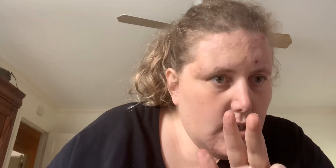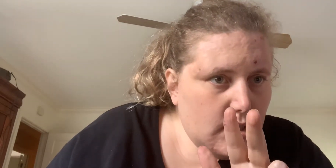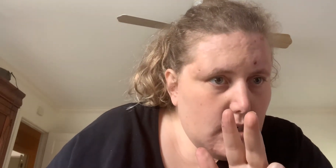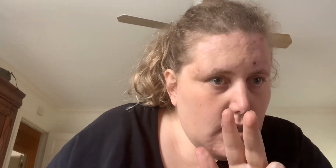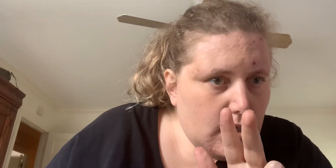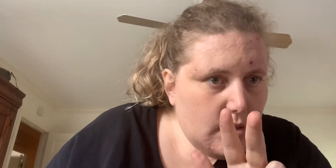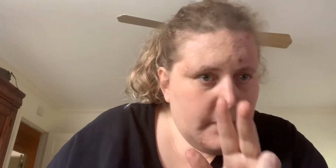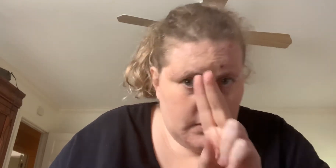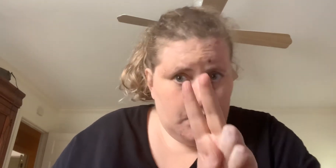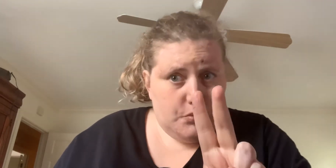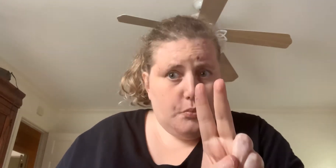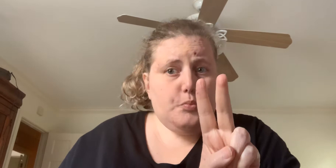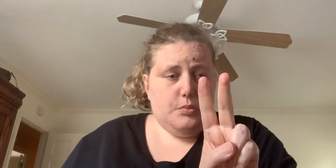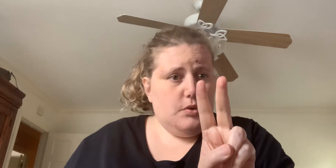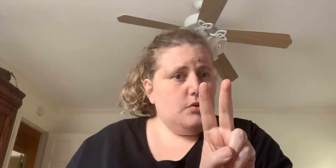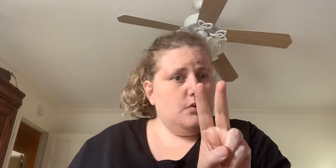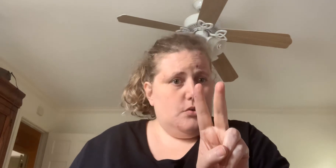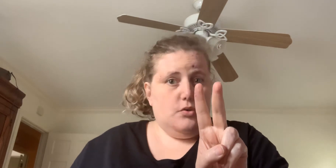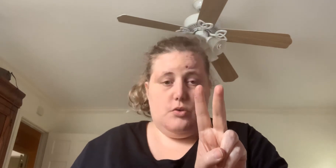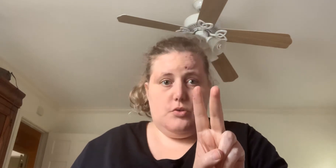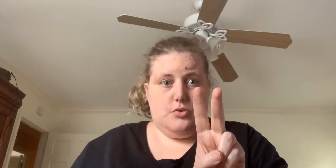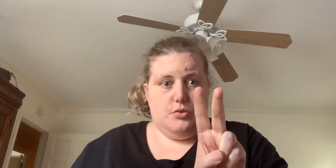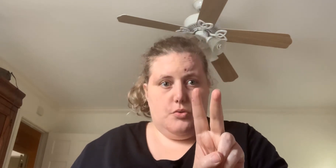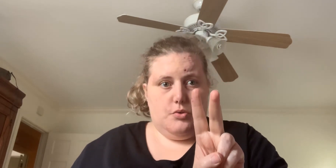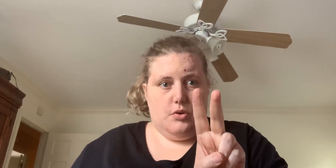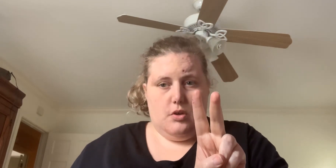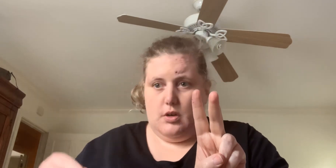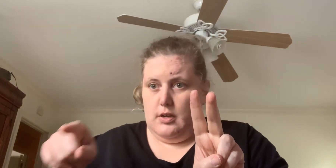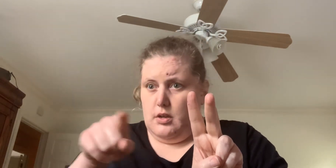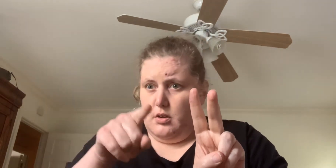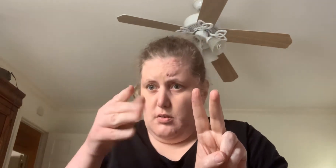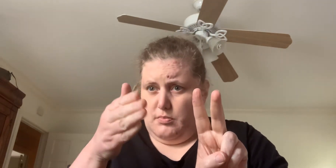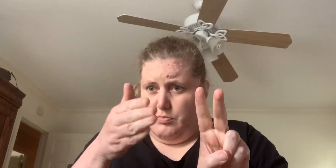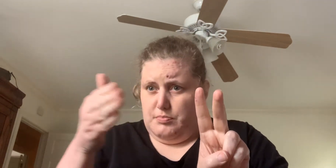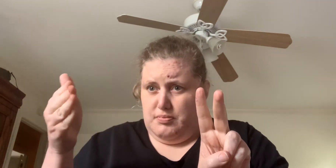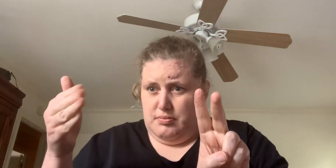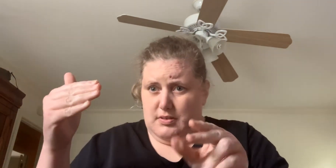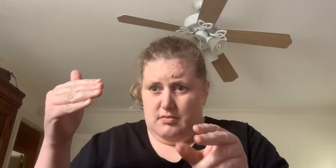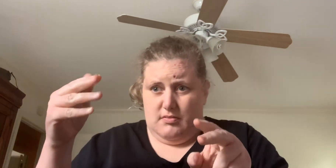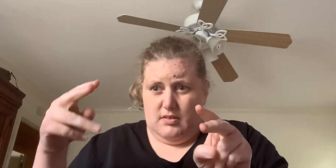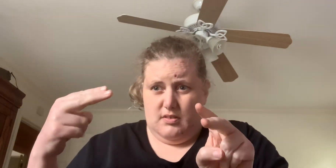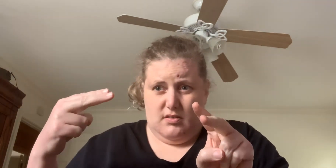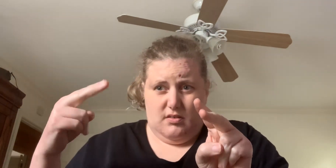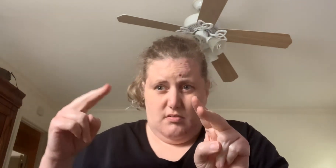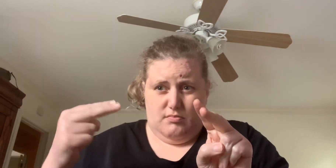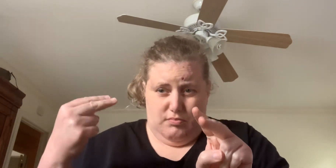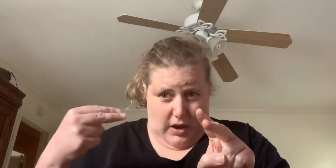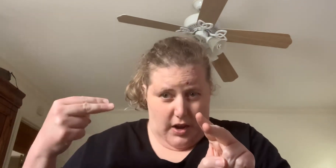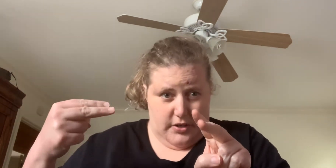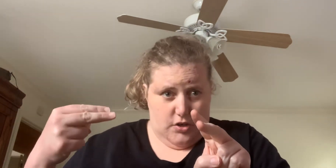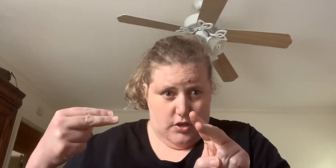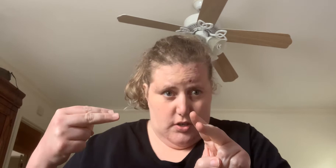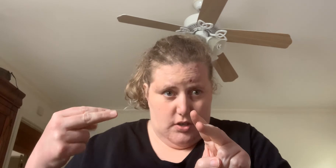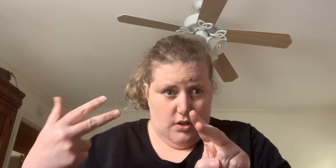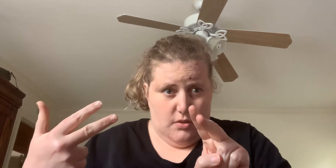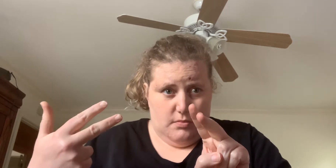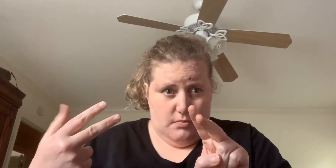from here, we can now do several things. First thing we can do is we can